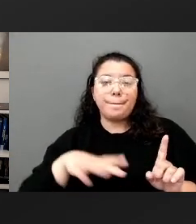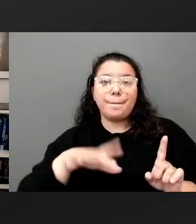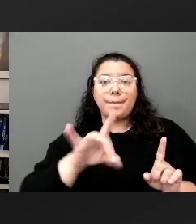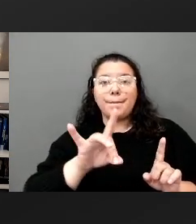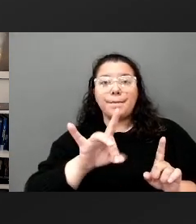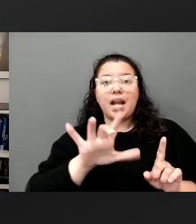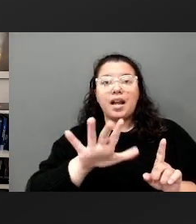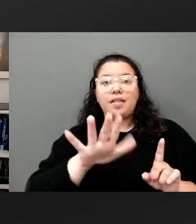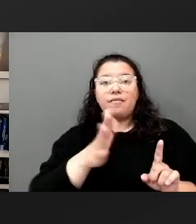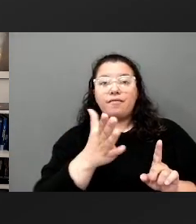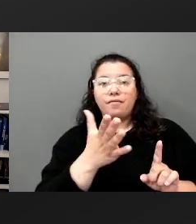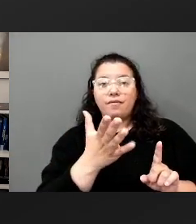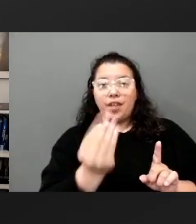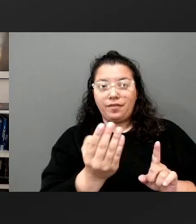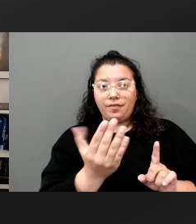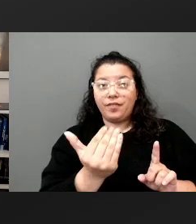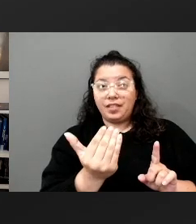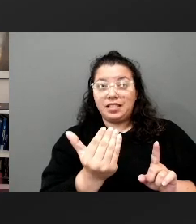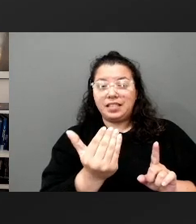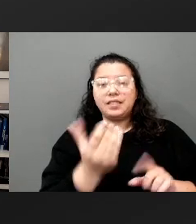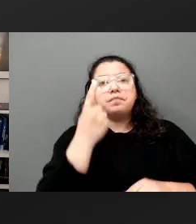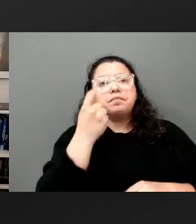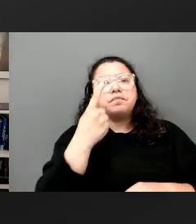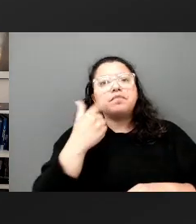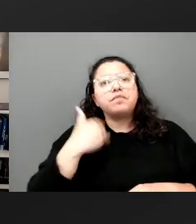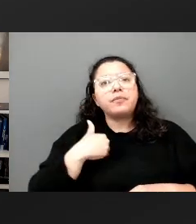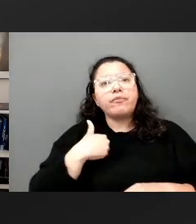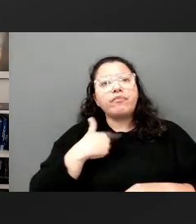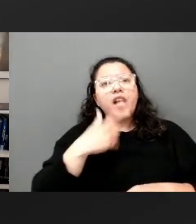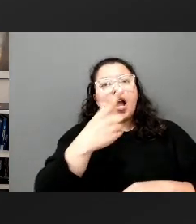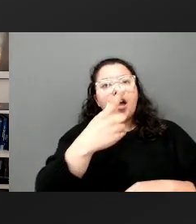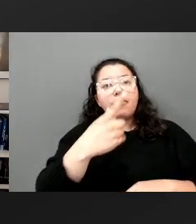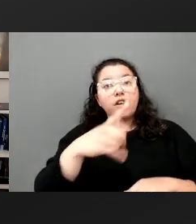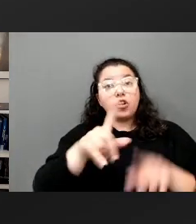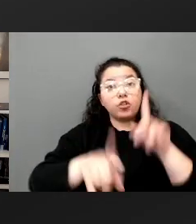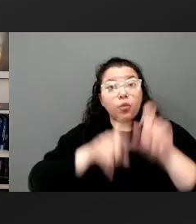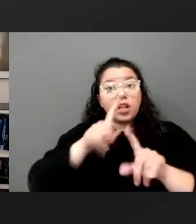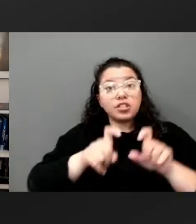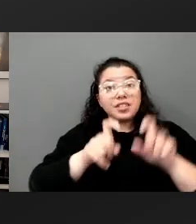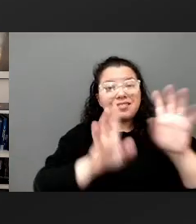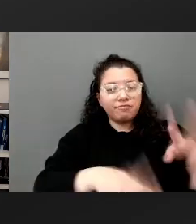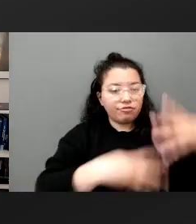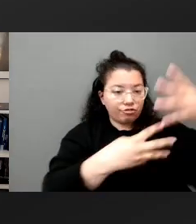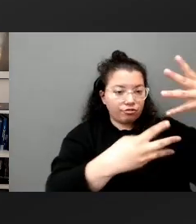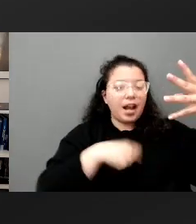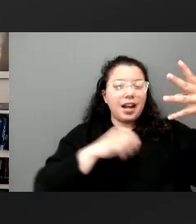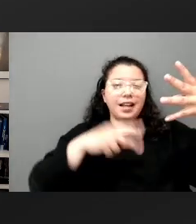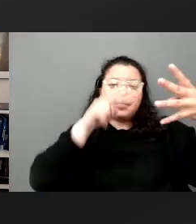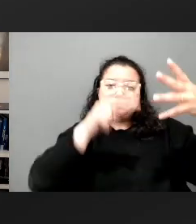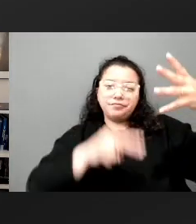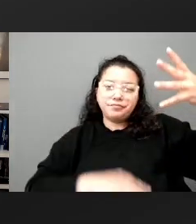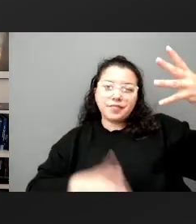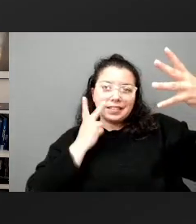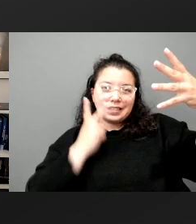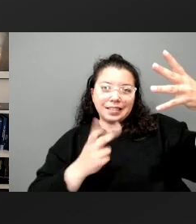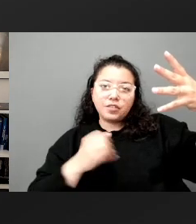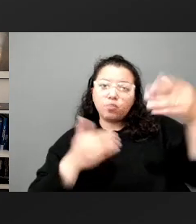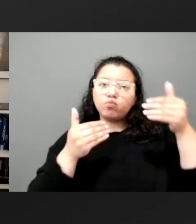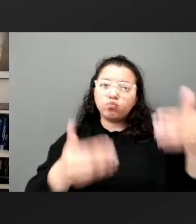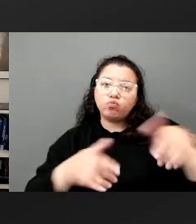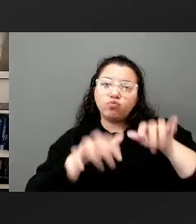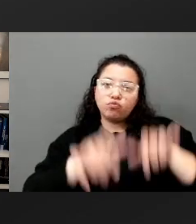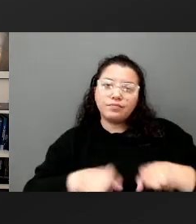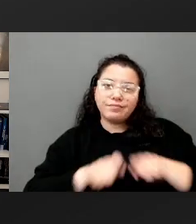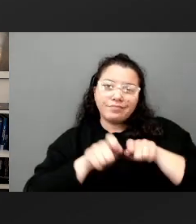with the questions, and we're going to look through those to ask the scientists these questions. For the other